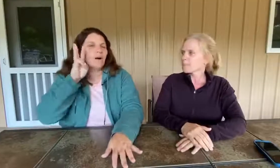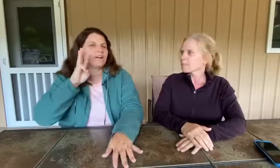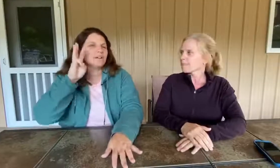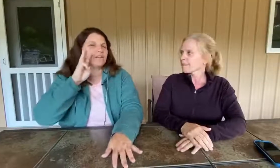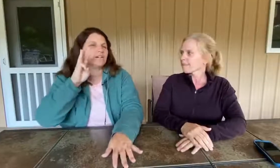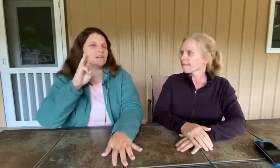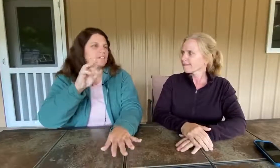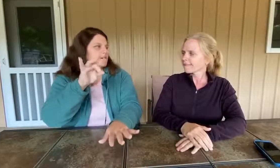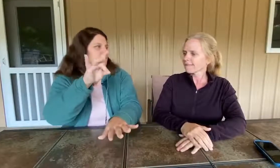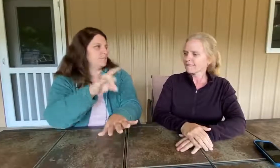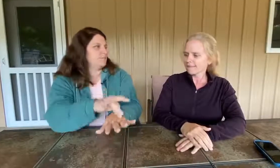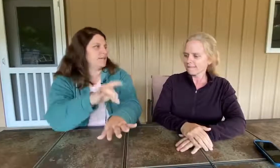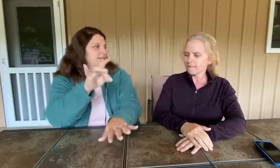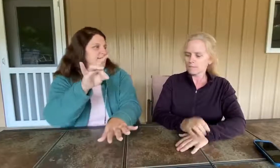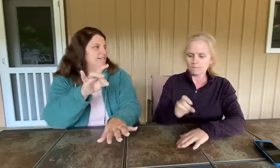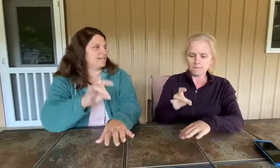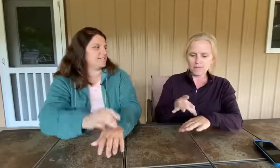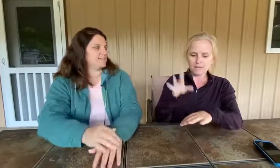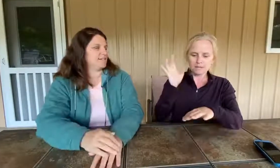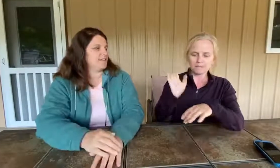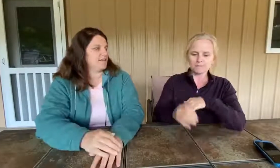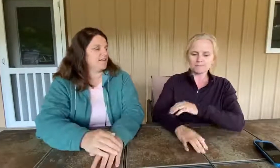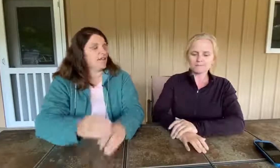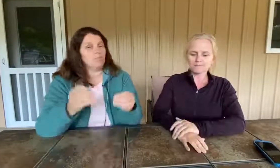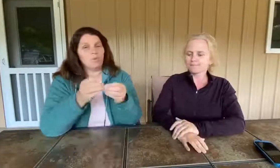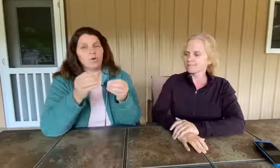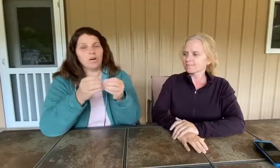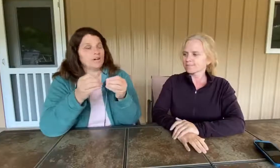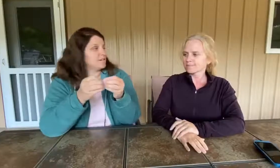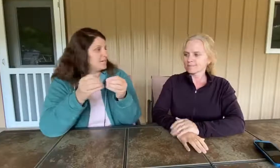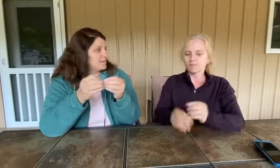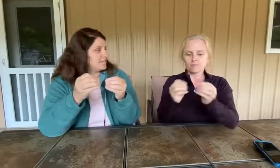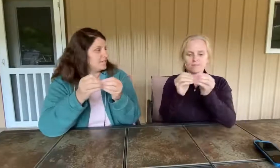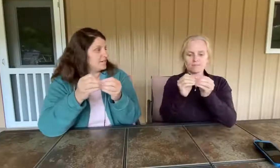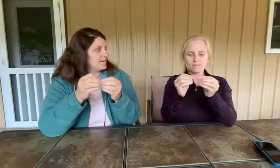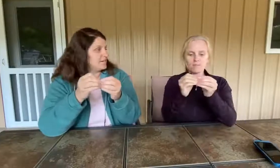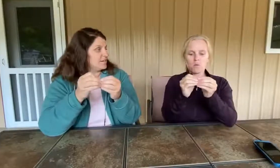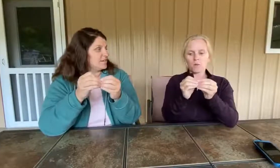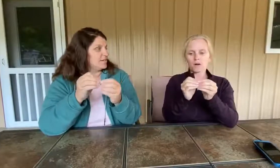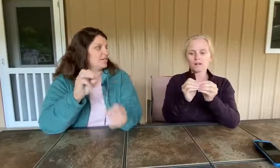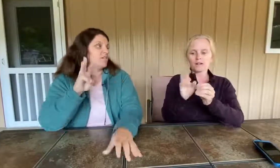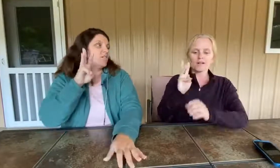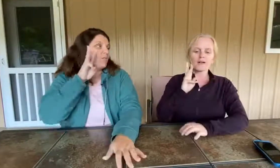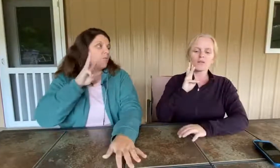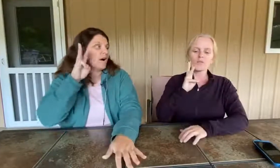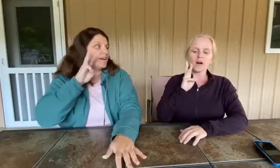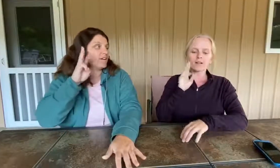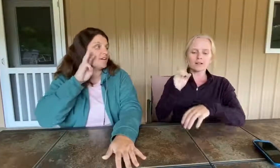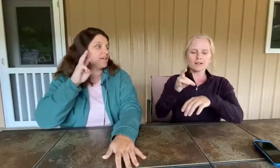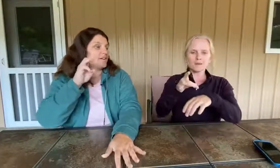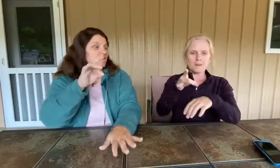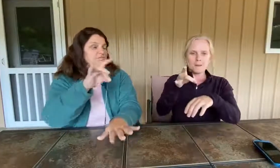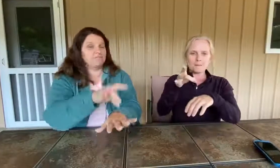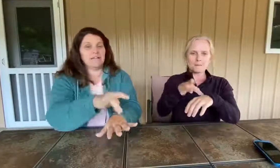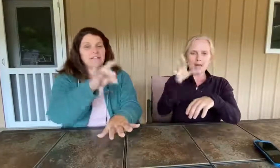water melon. Mm-hmm. More water